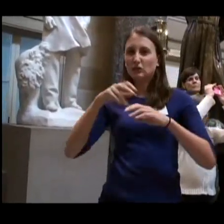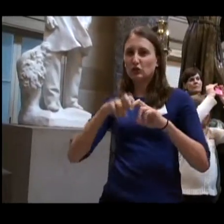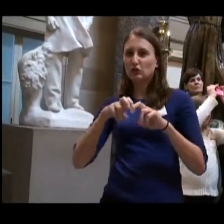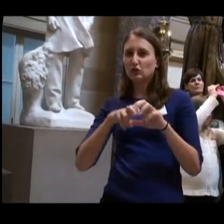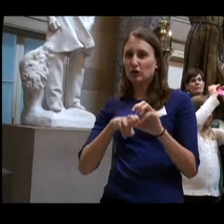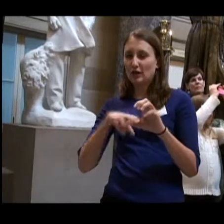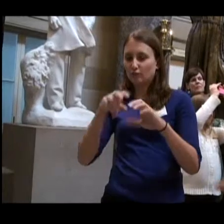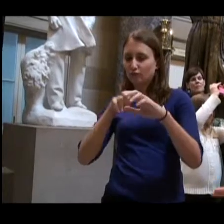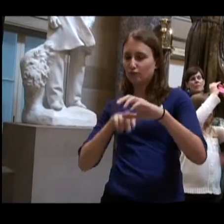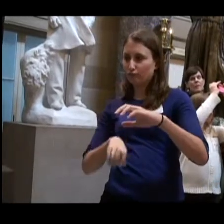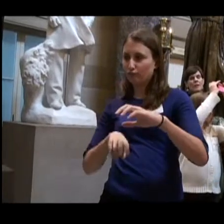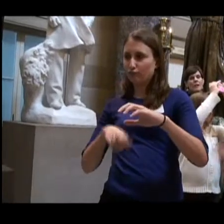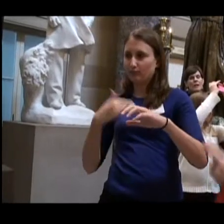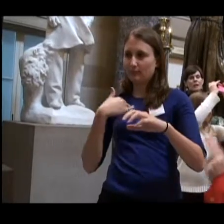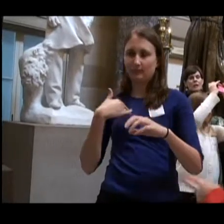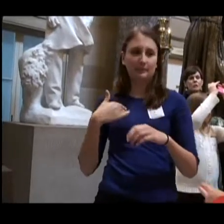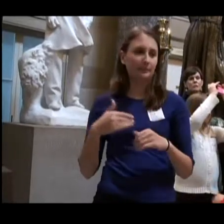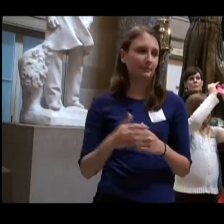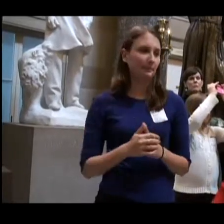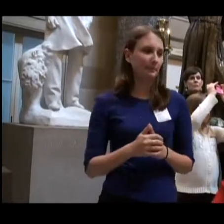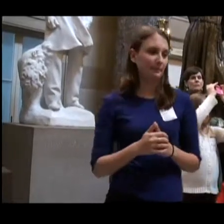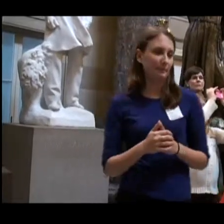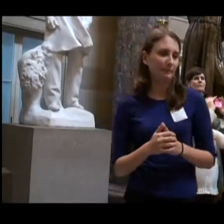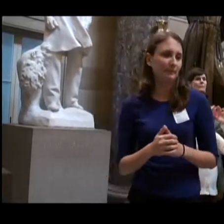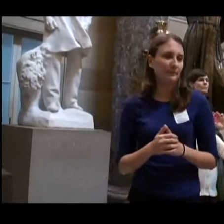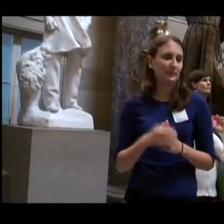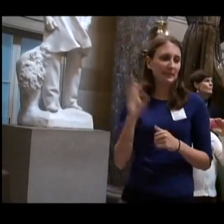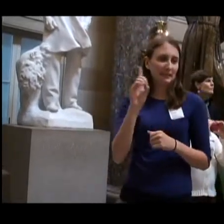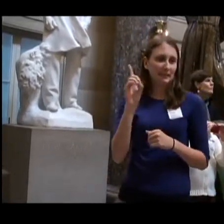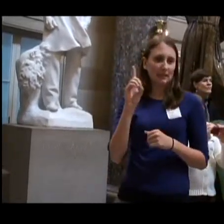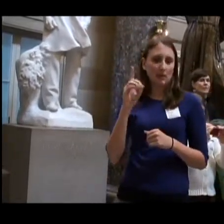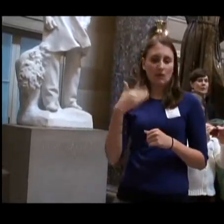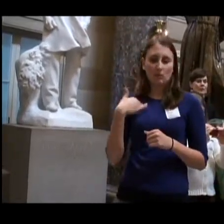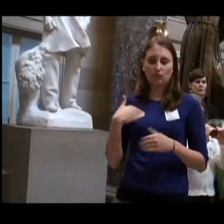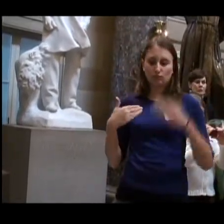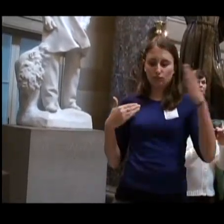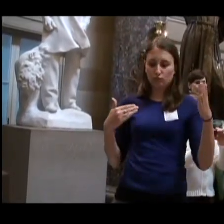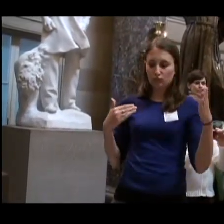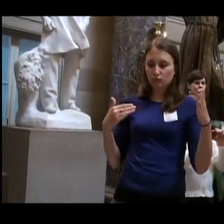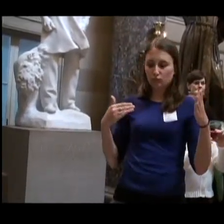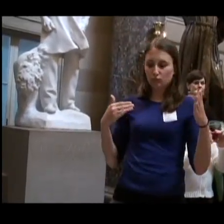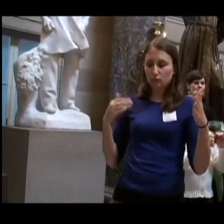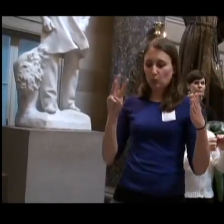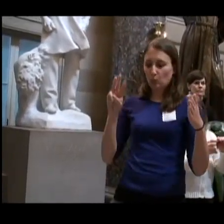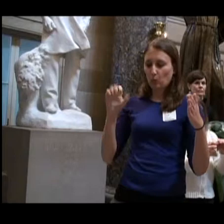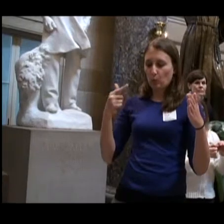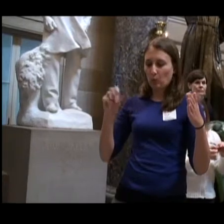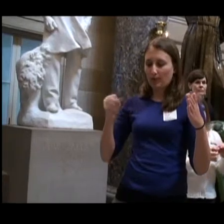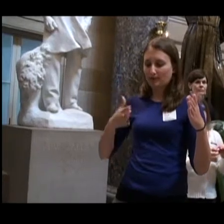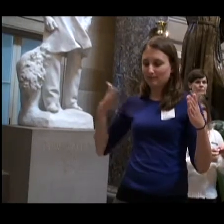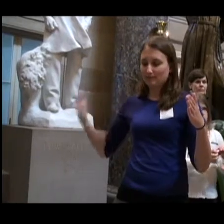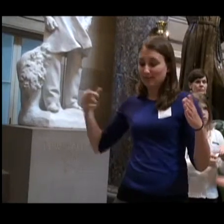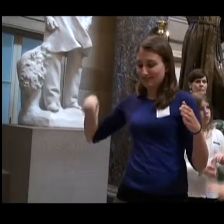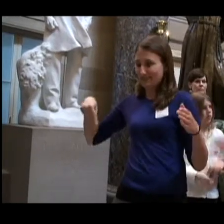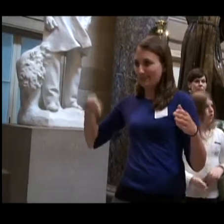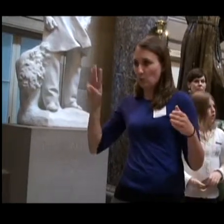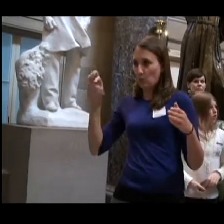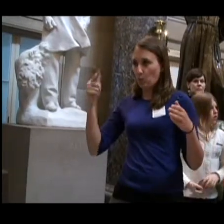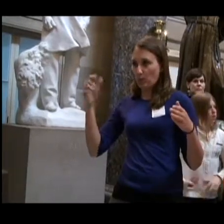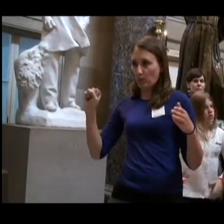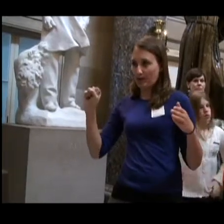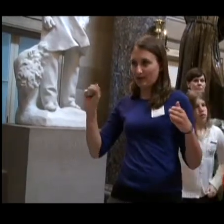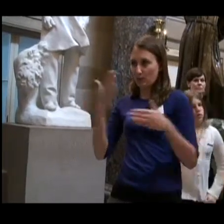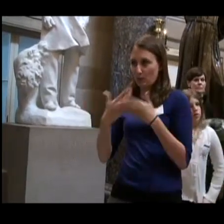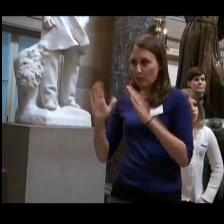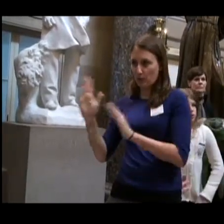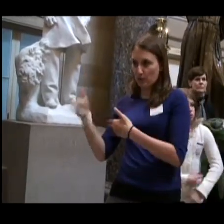itself would have been divided in half by political party. Democrats on one side, Whigs on the other. We're on the Whigs side of the room. Now the